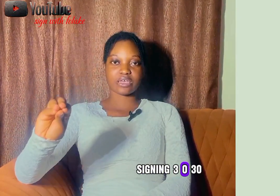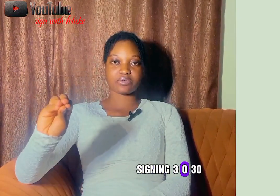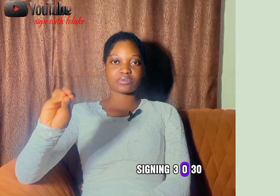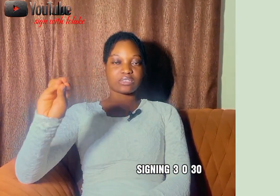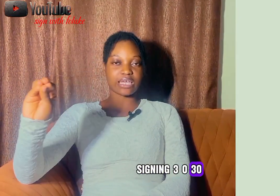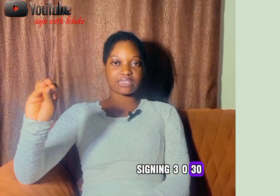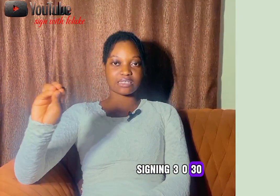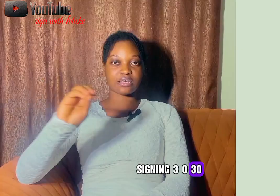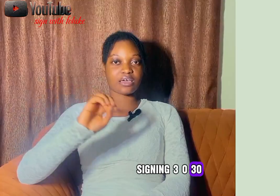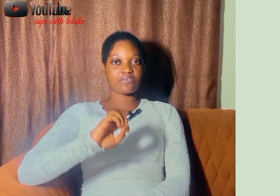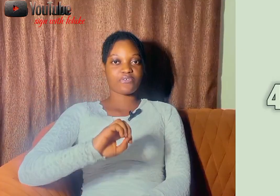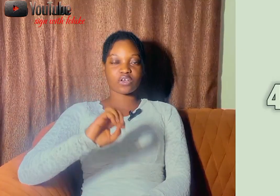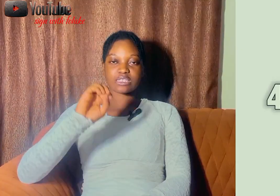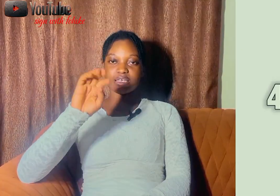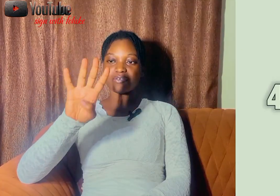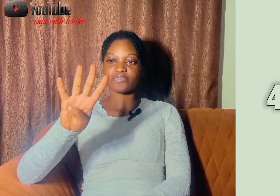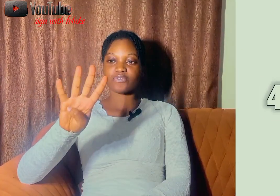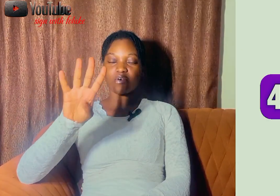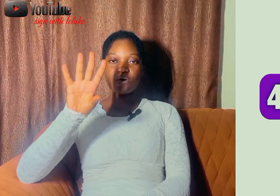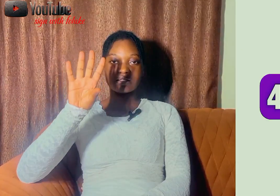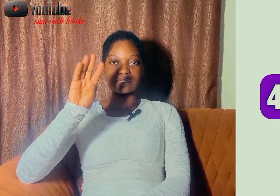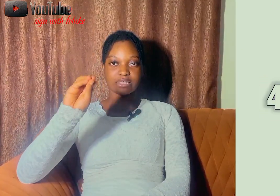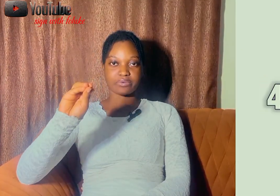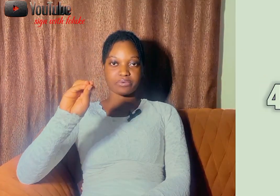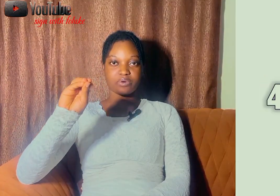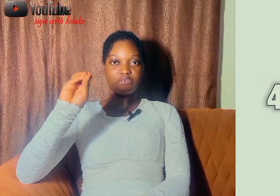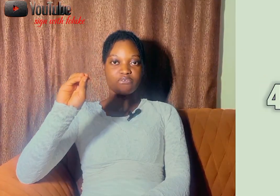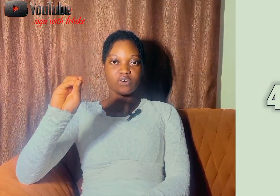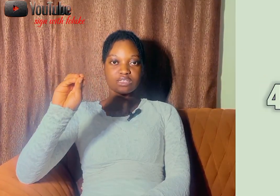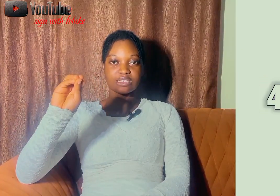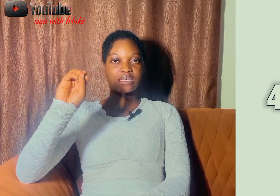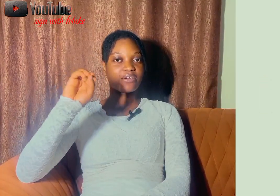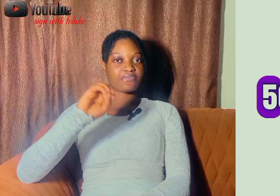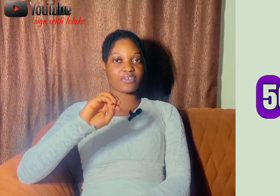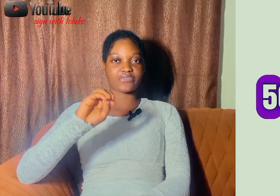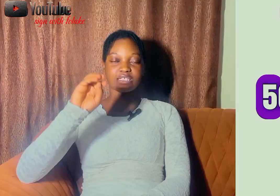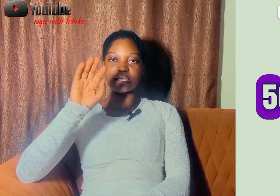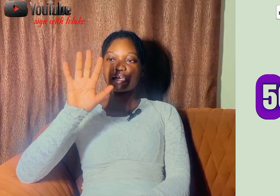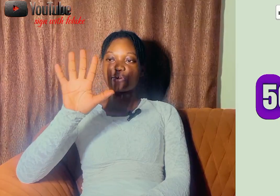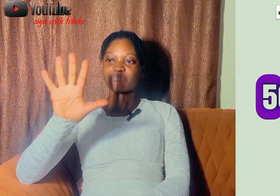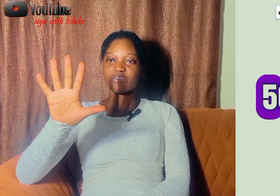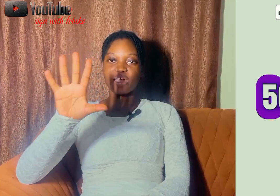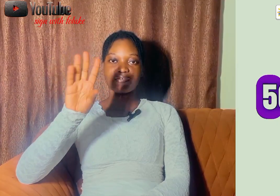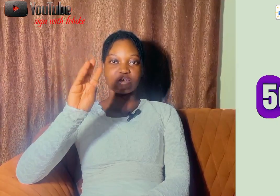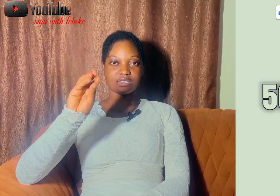30, 30, 40, 40, 40, 50,